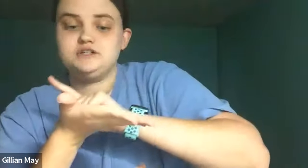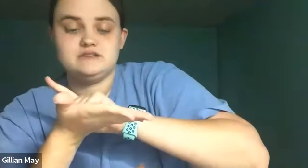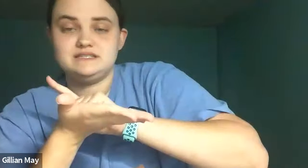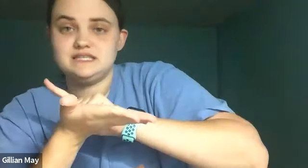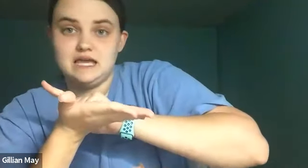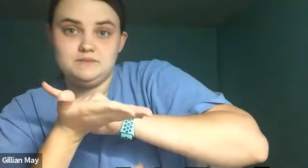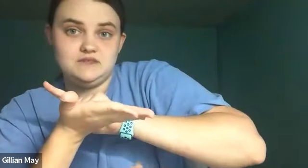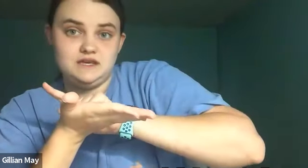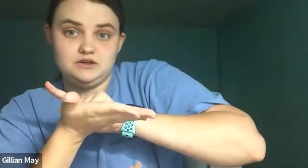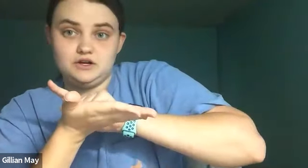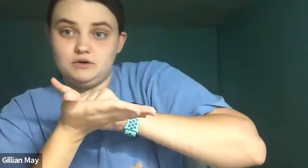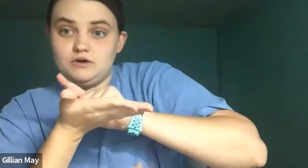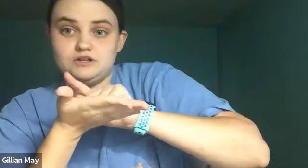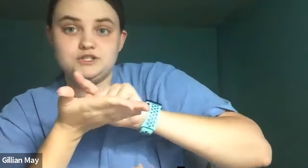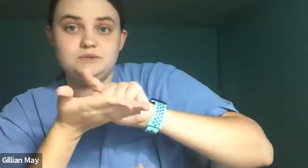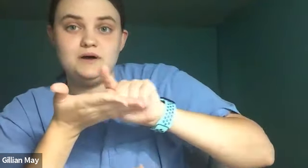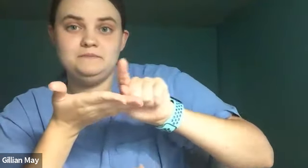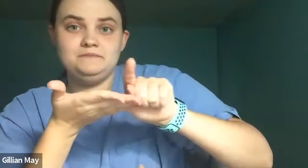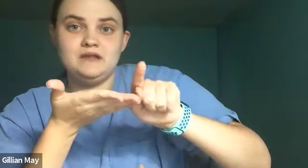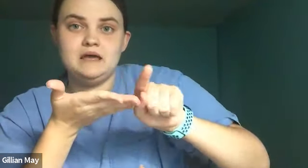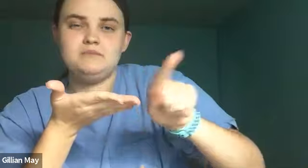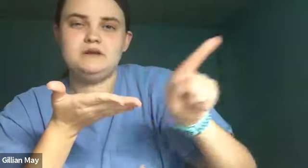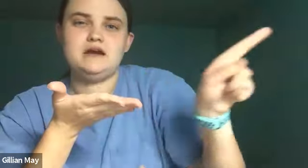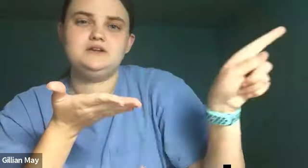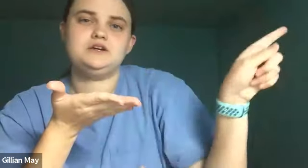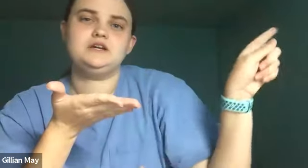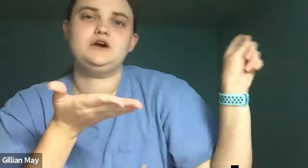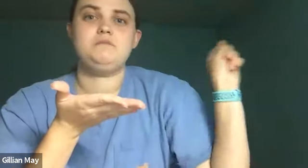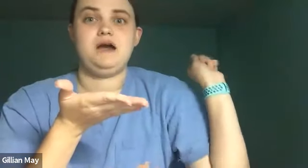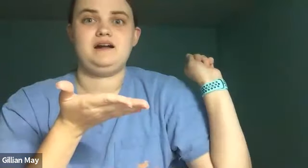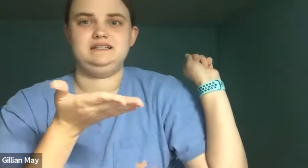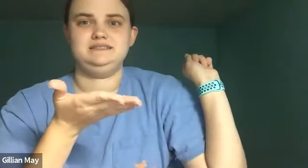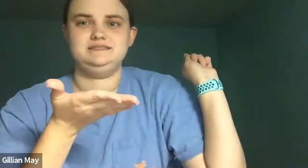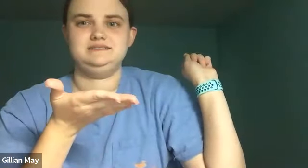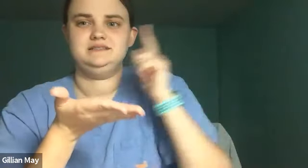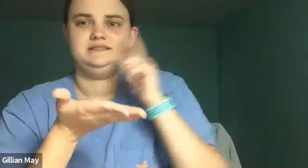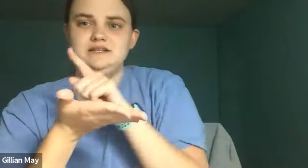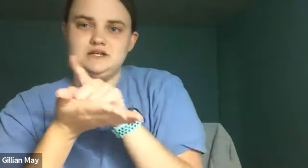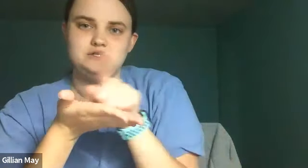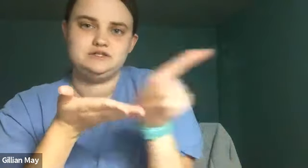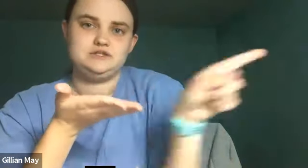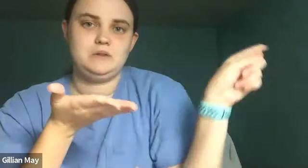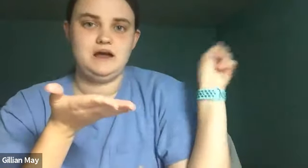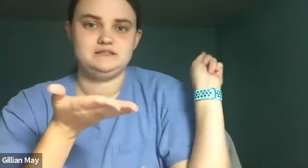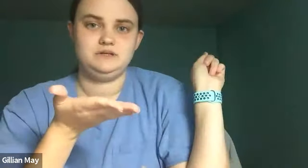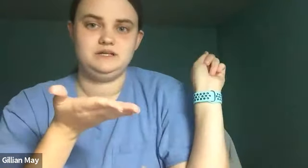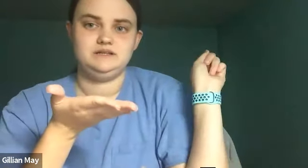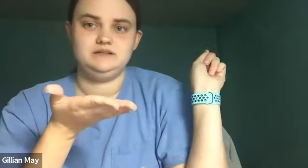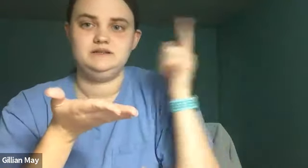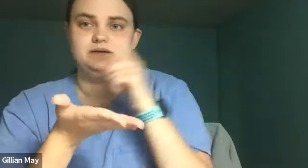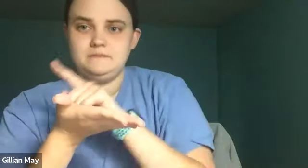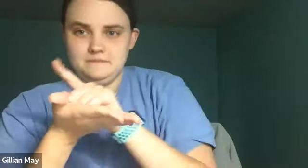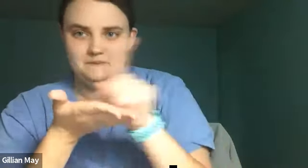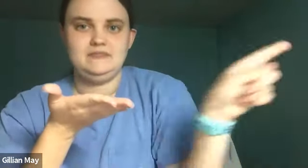do the same thing. You're gonna go across your palm, but now you're gonna go back. So last week,